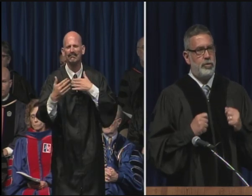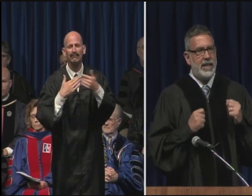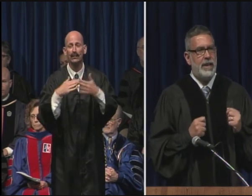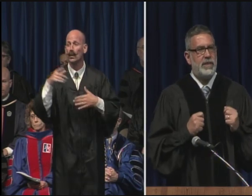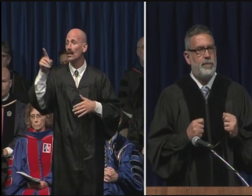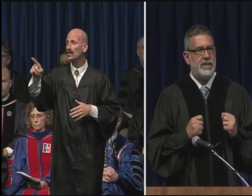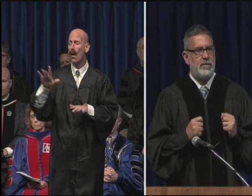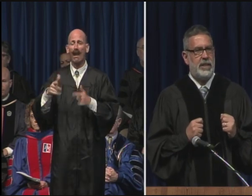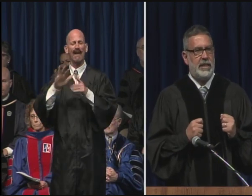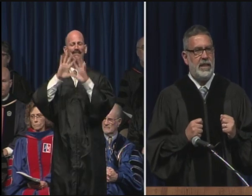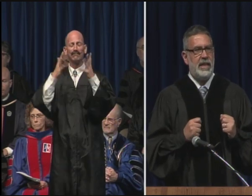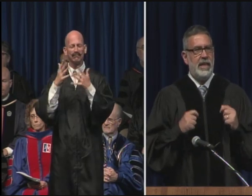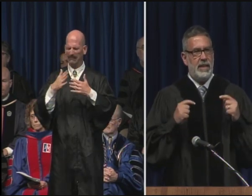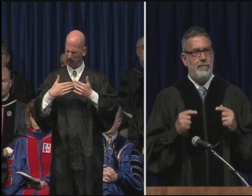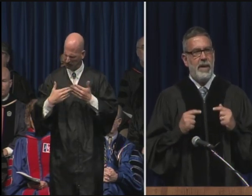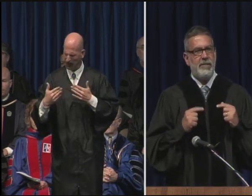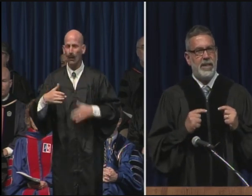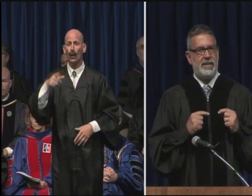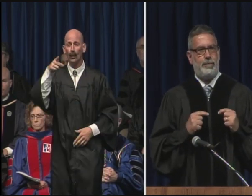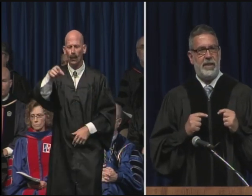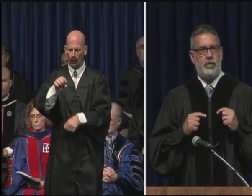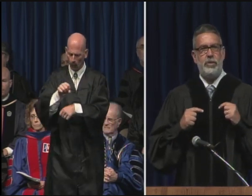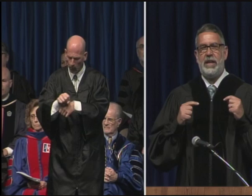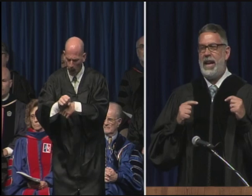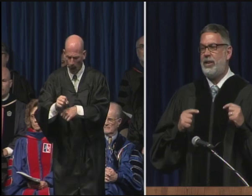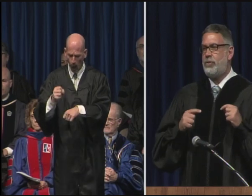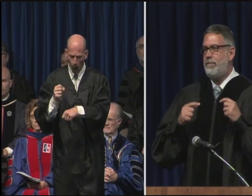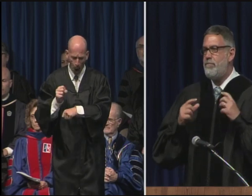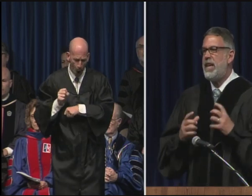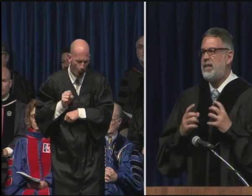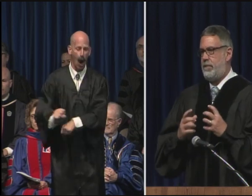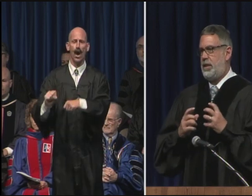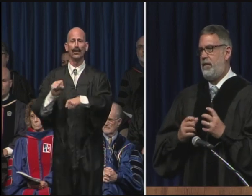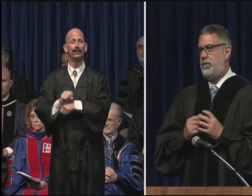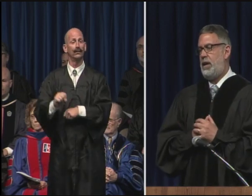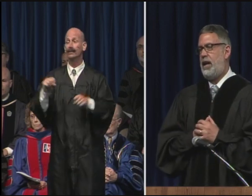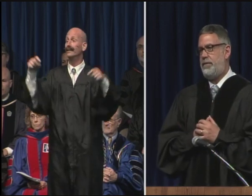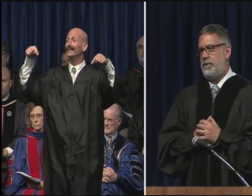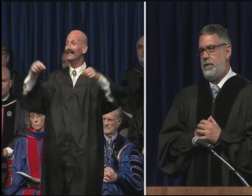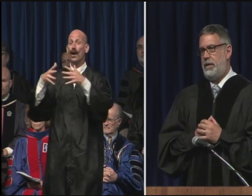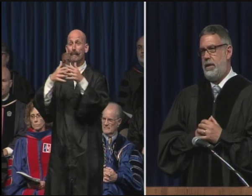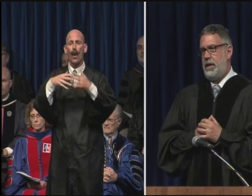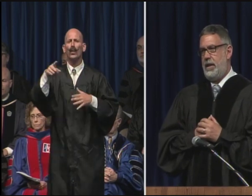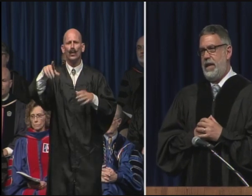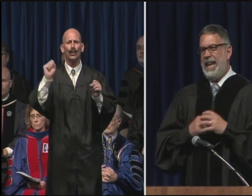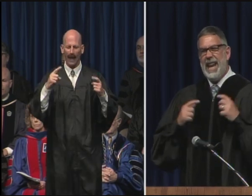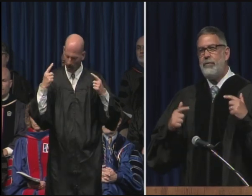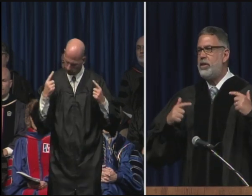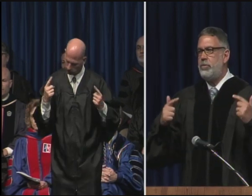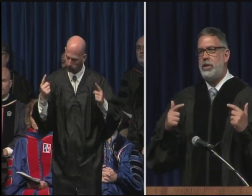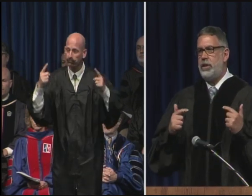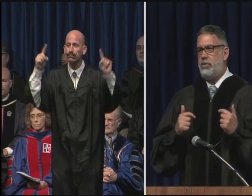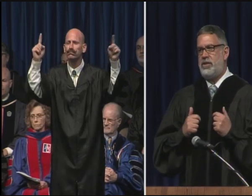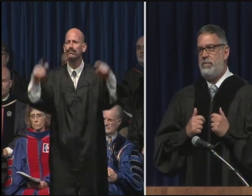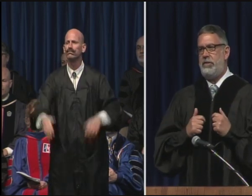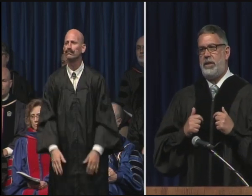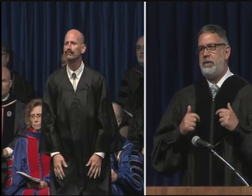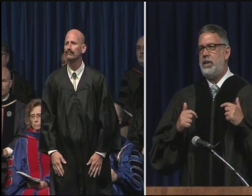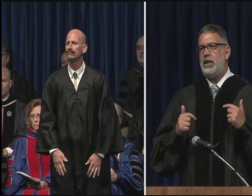take responsibility, then America is a place where you can actually make something of your lives. In every community across America, there are young